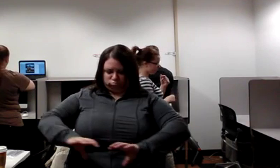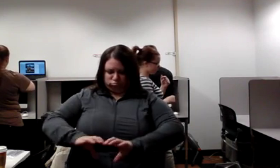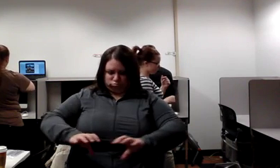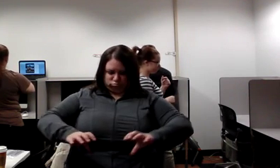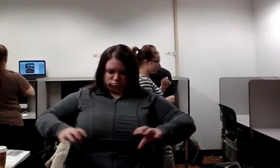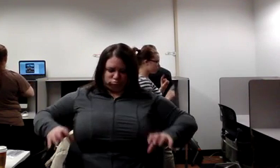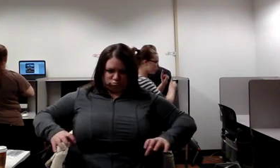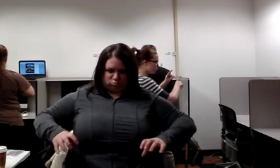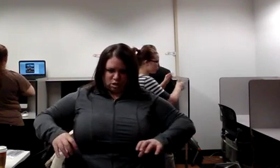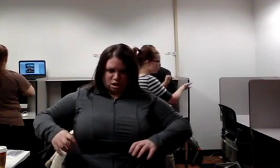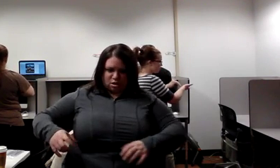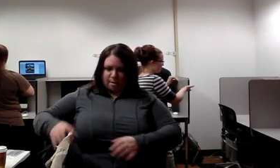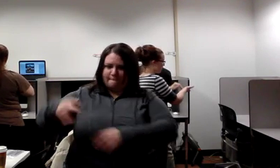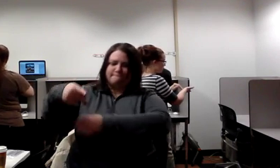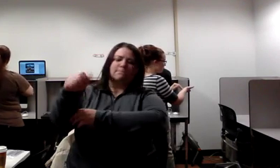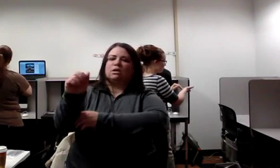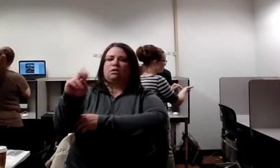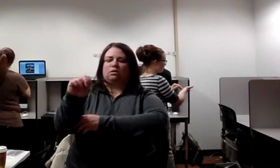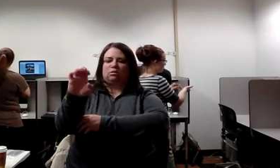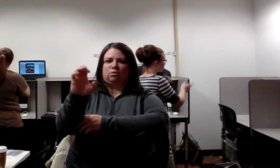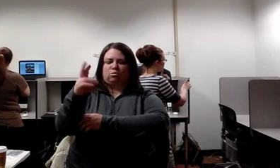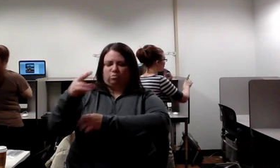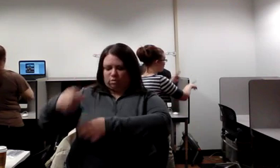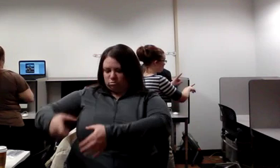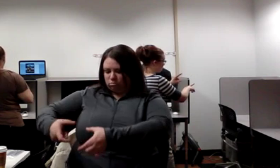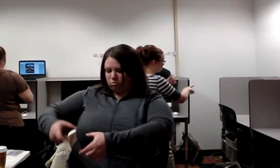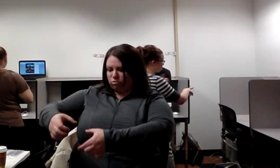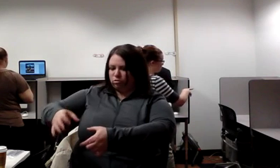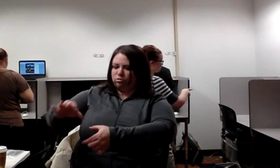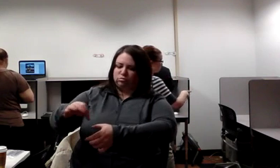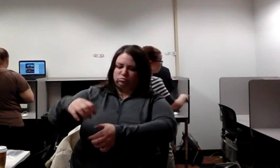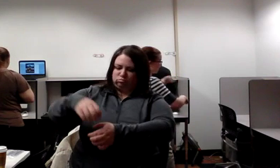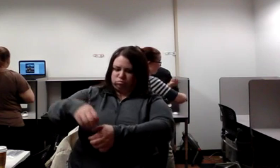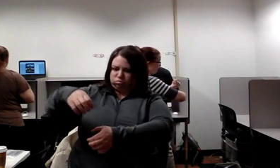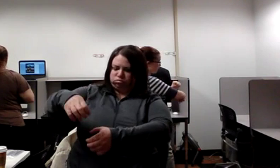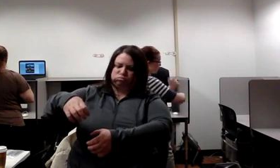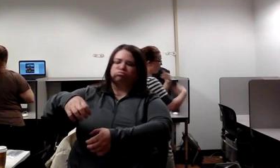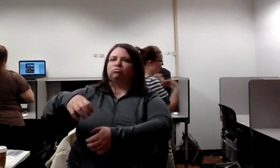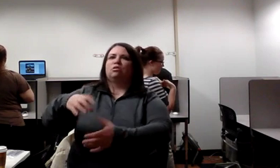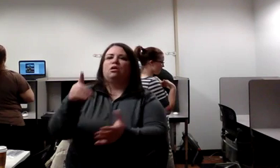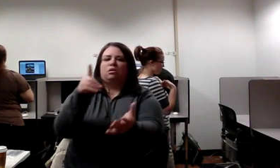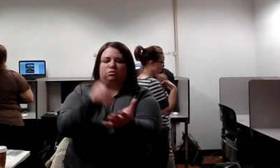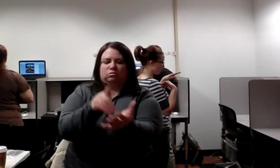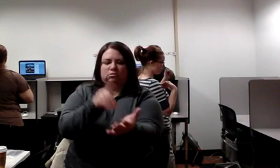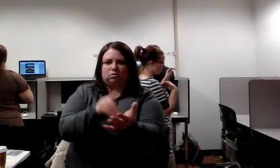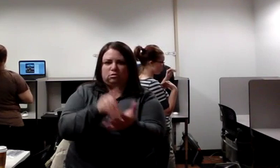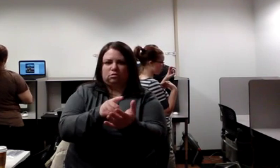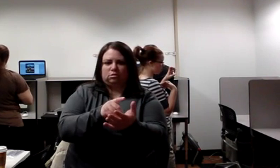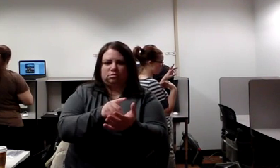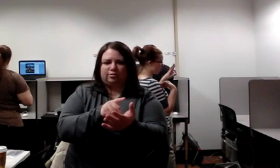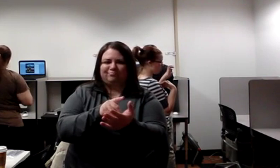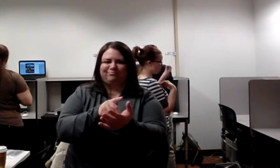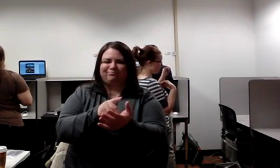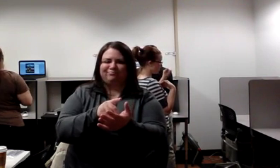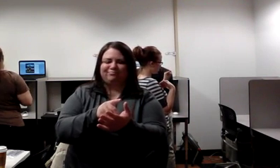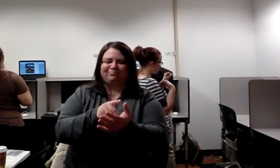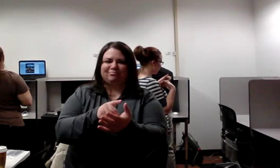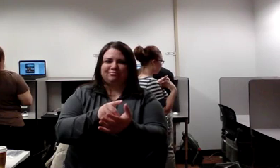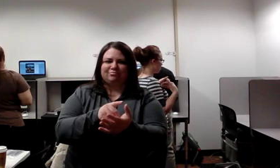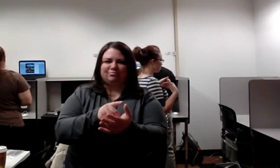pancreas. I didn't even know what a pancreas was. The doctors told me this was almost certainly a type of cancer that is